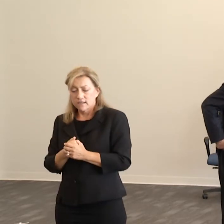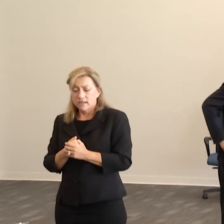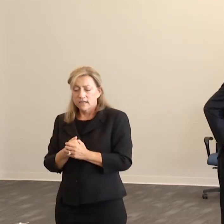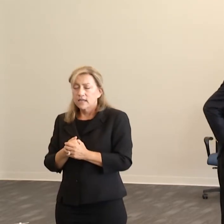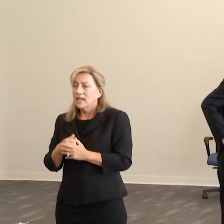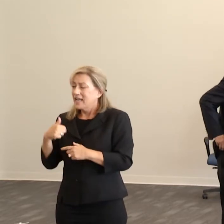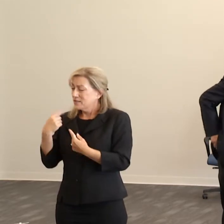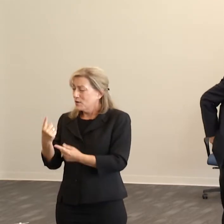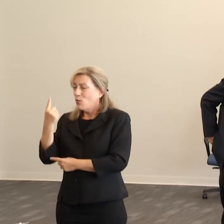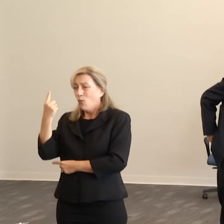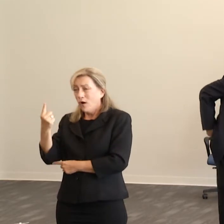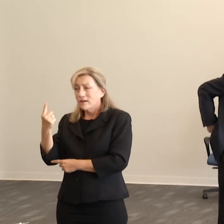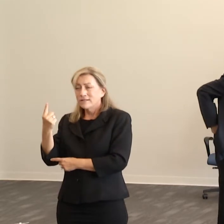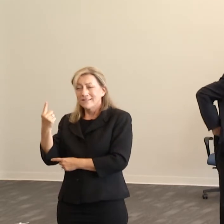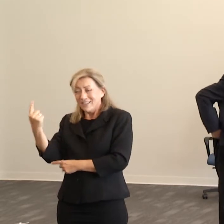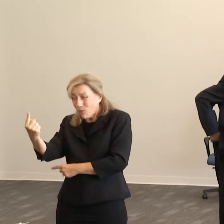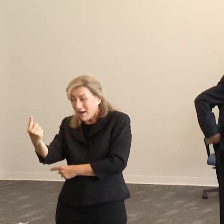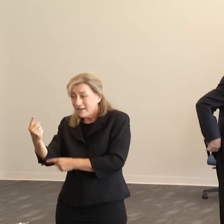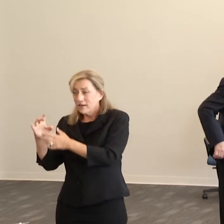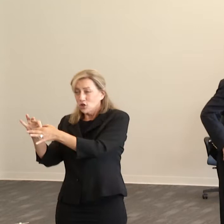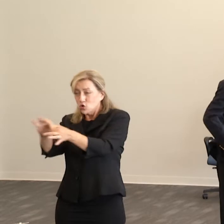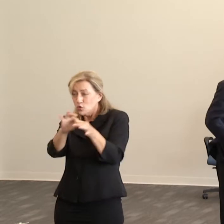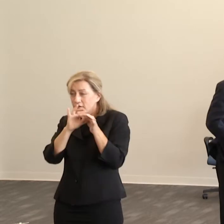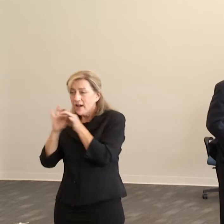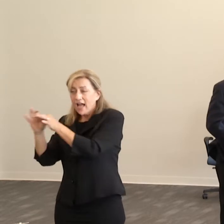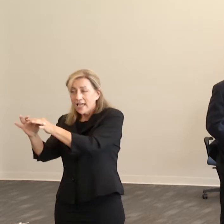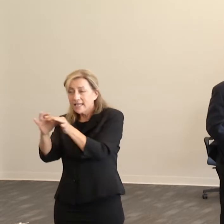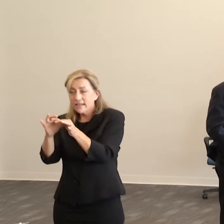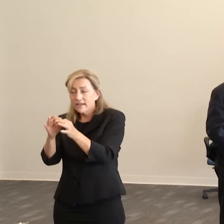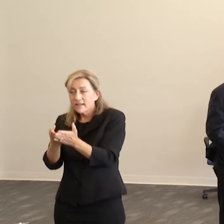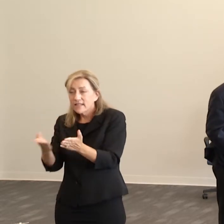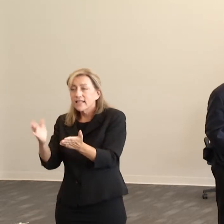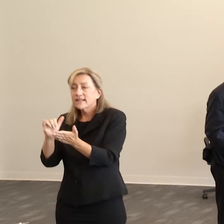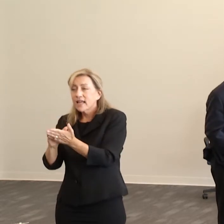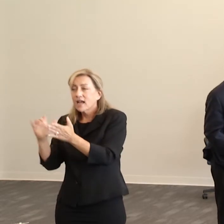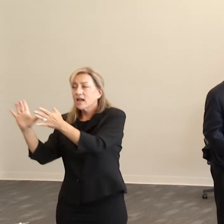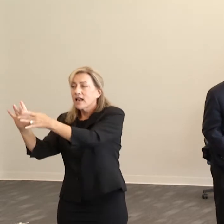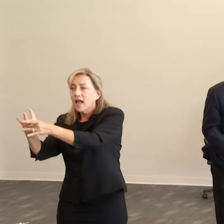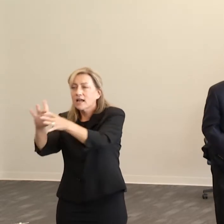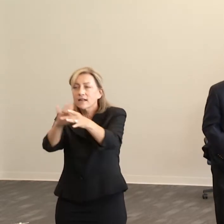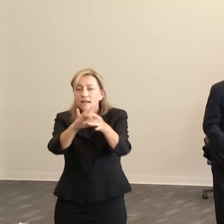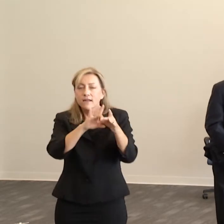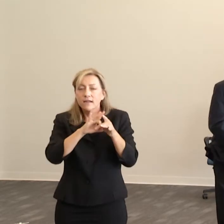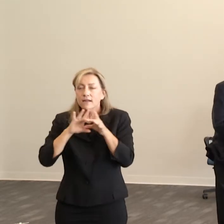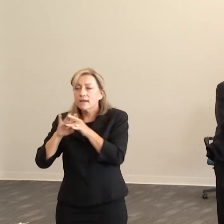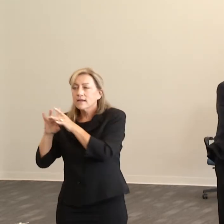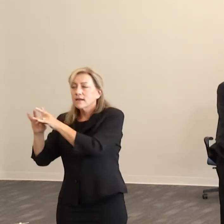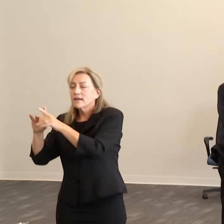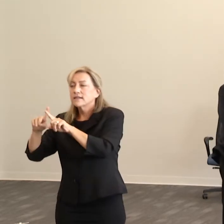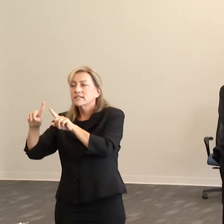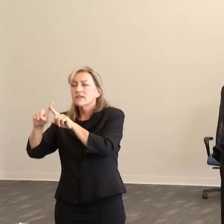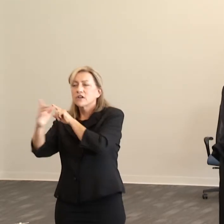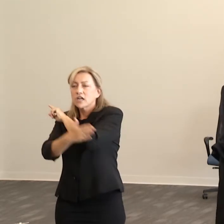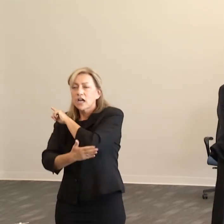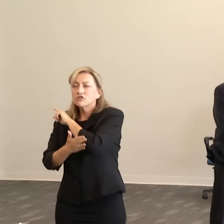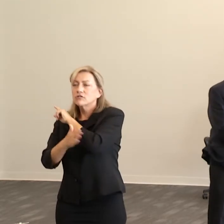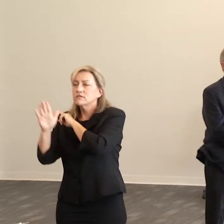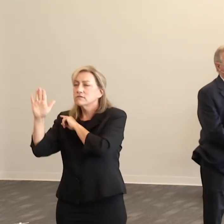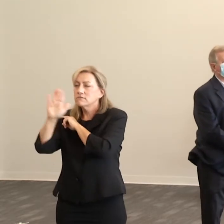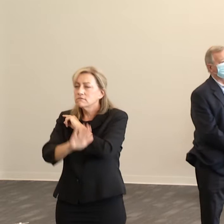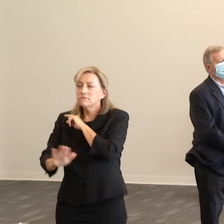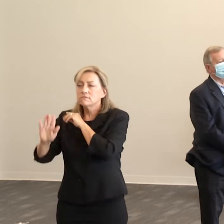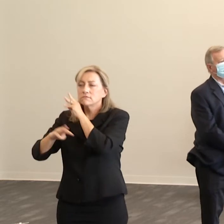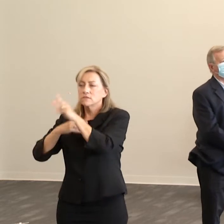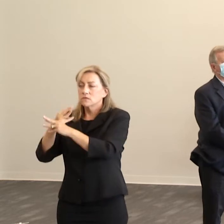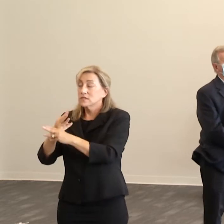unified force that unite nations, particularly our nation here in the